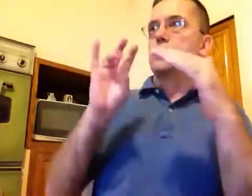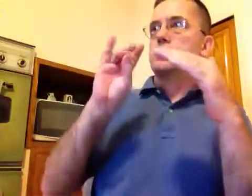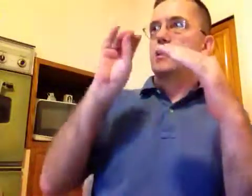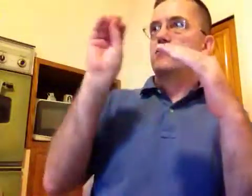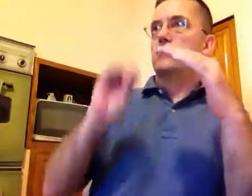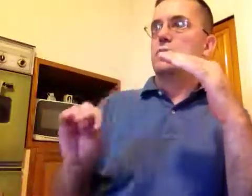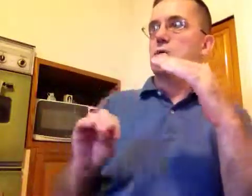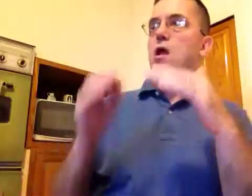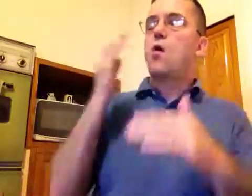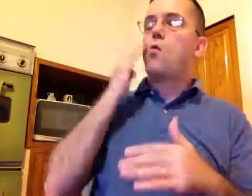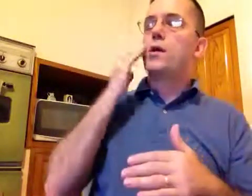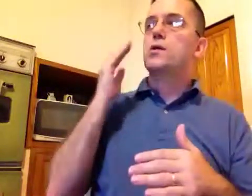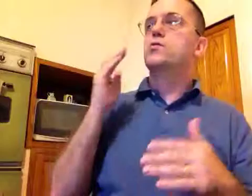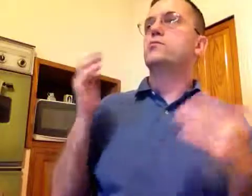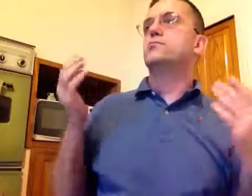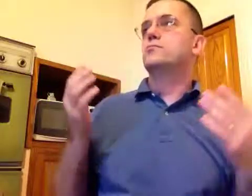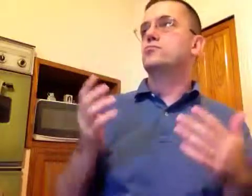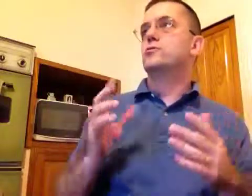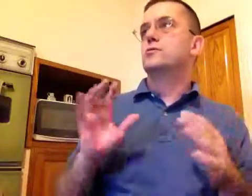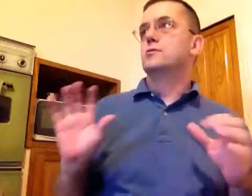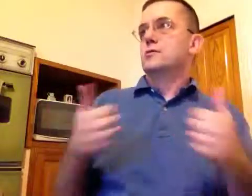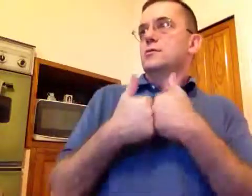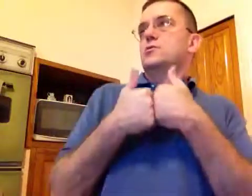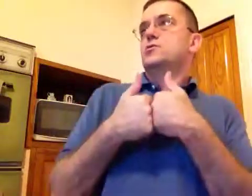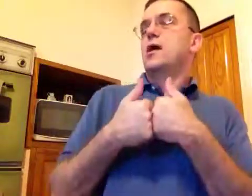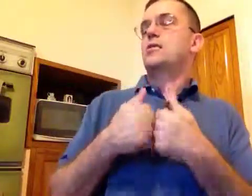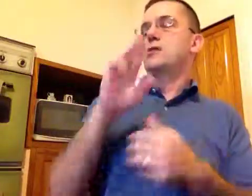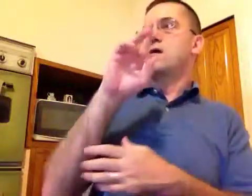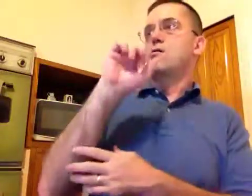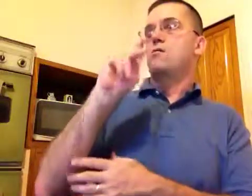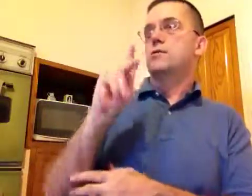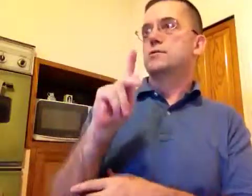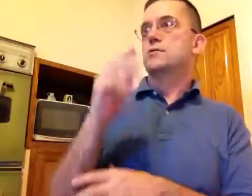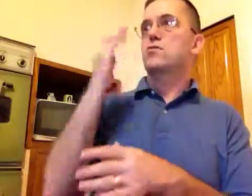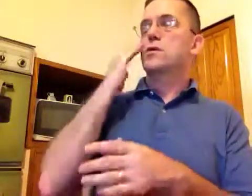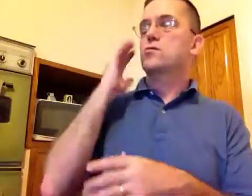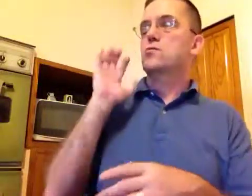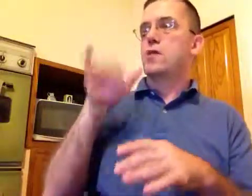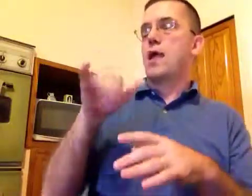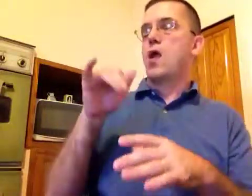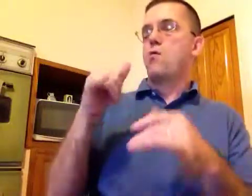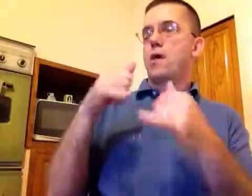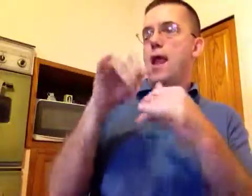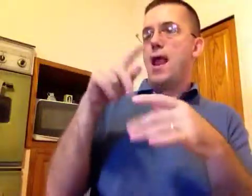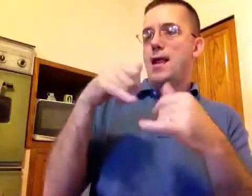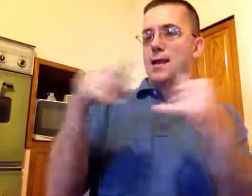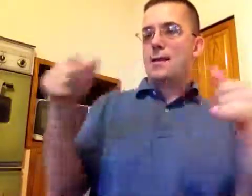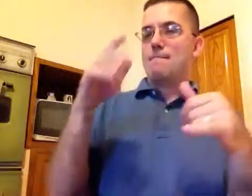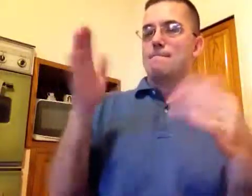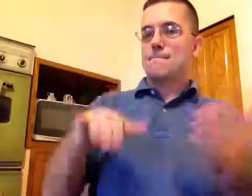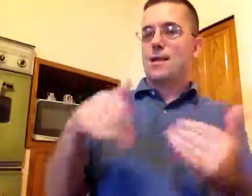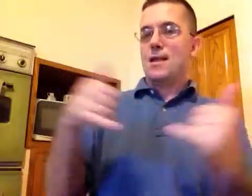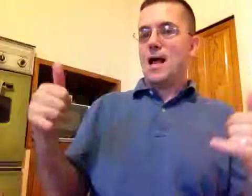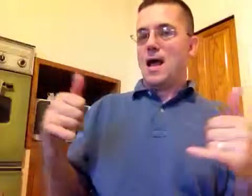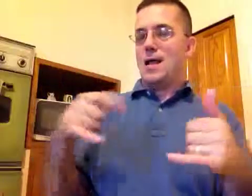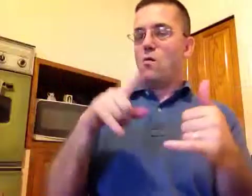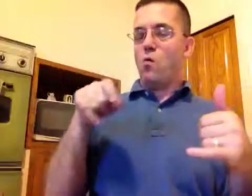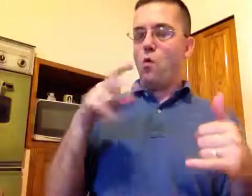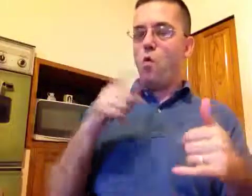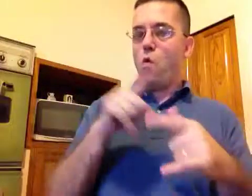knew we were taking a risk and a challenge here, and said, hey, this is the deadline, and we have to... And it gave us time, because we needed time.